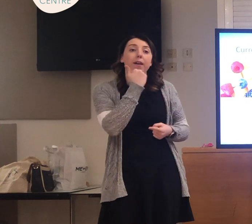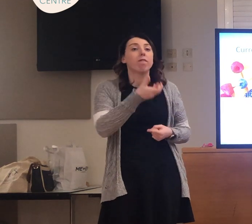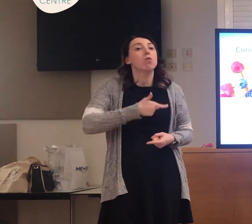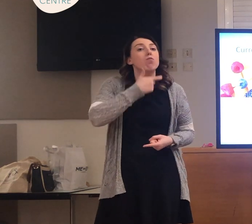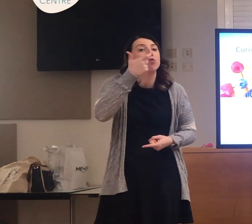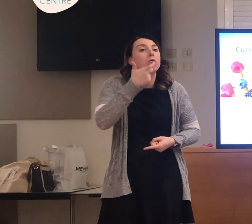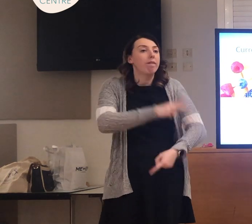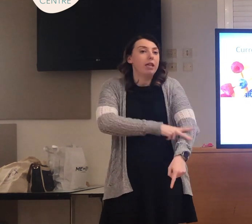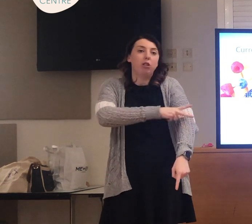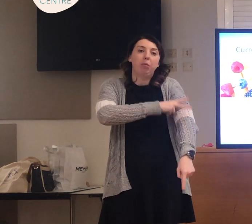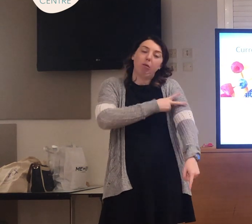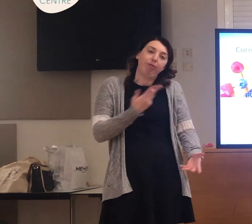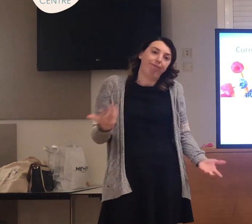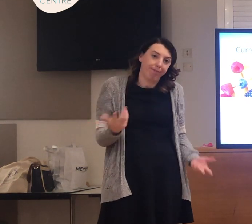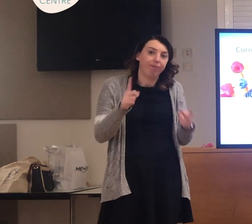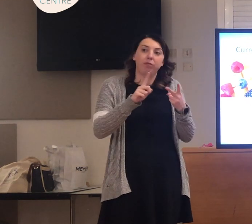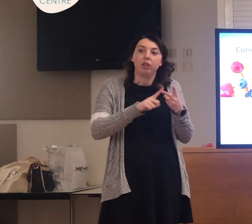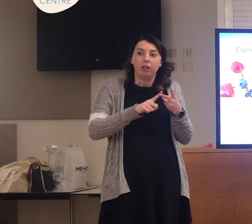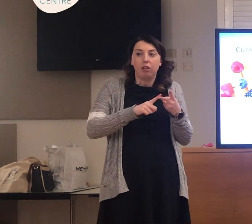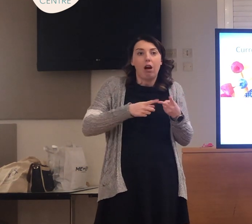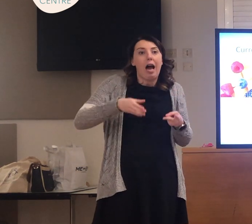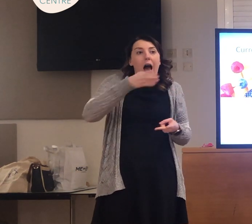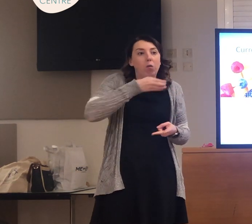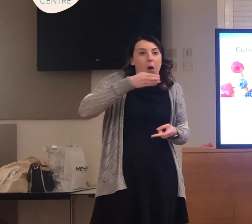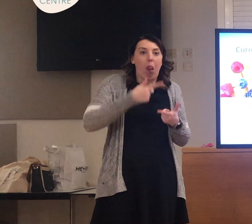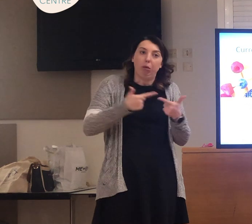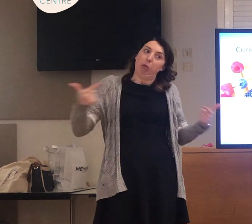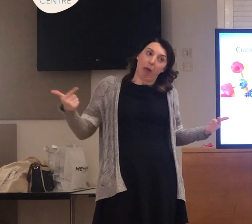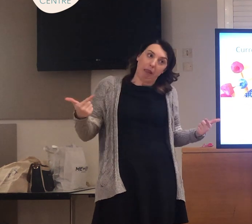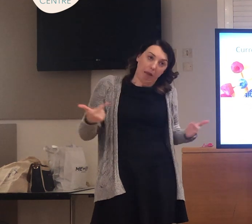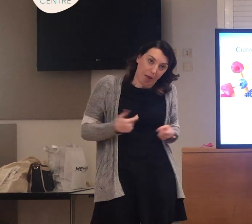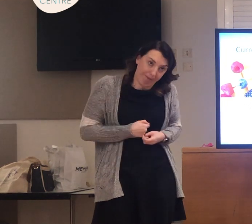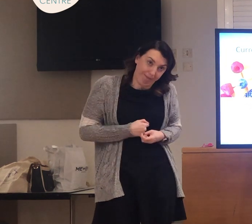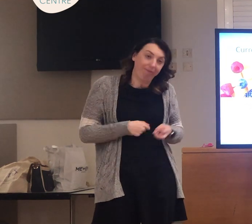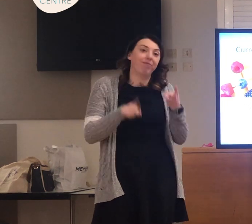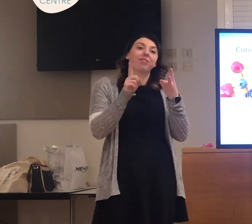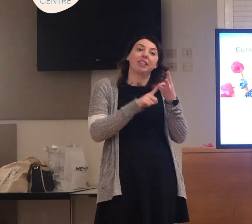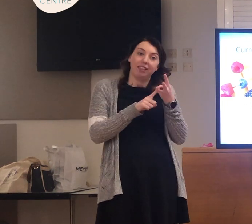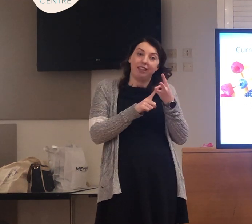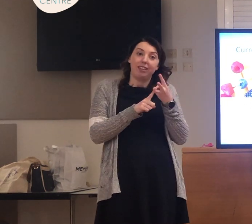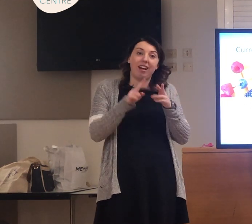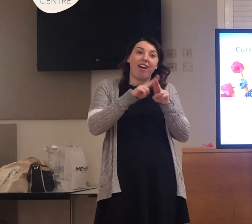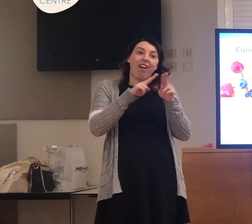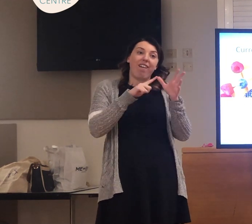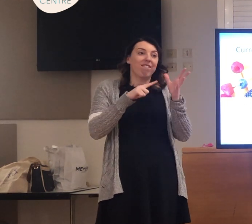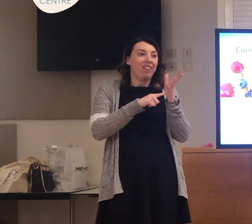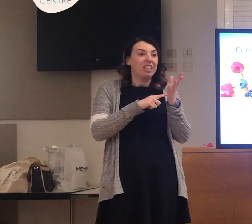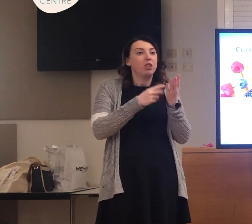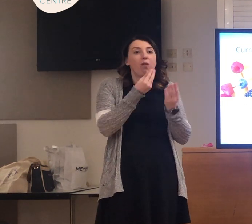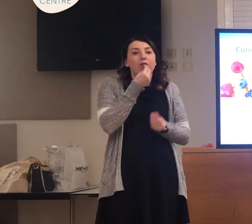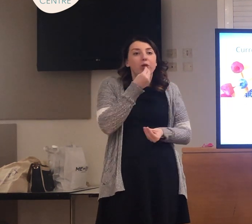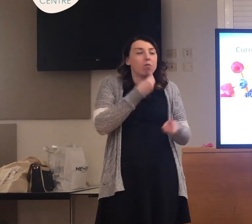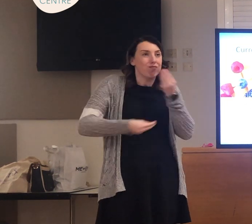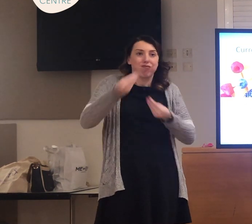vegetables. We drink too much alcohol. We eat too much fat.